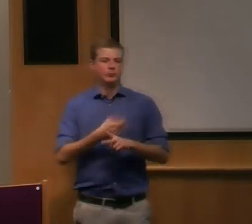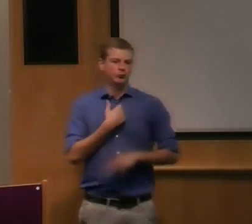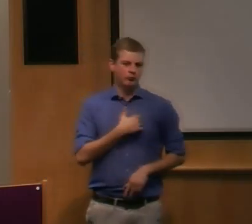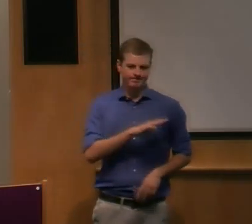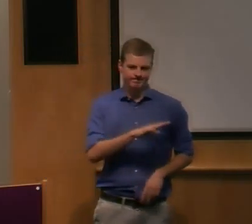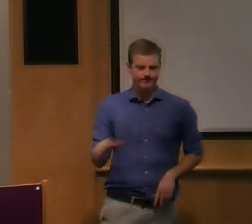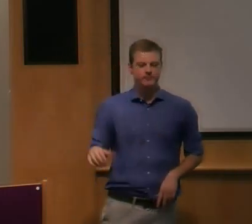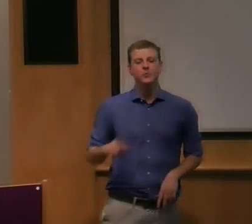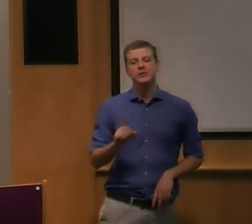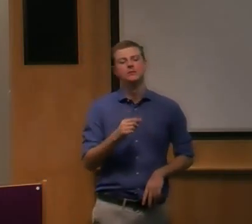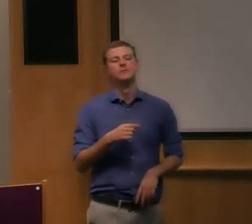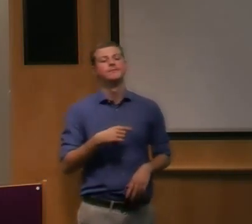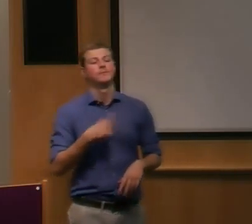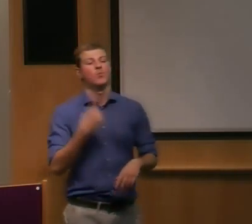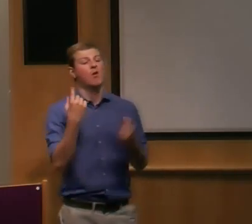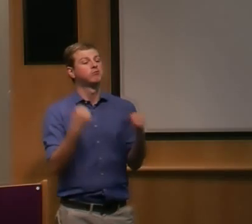our culture.